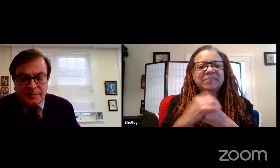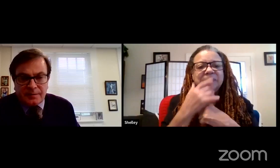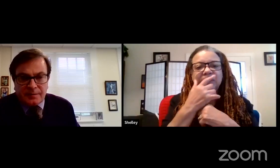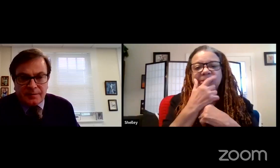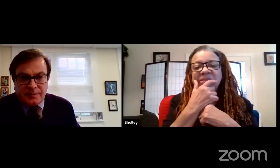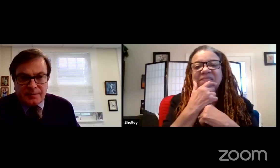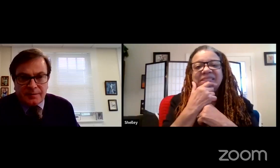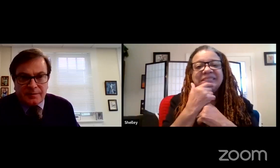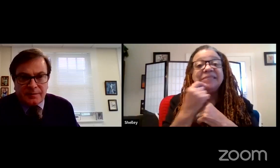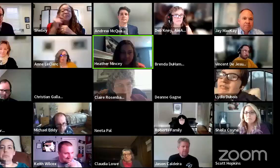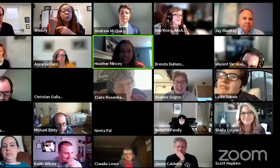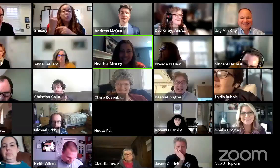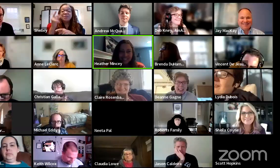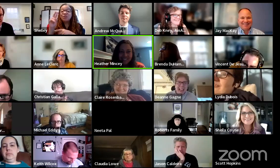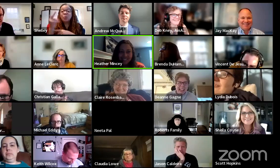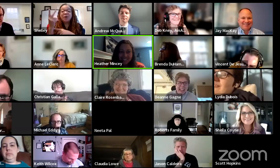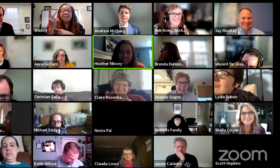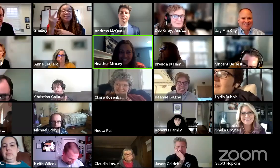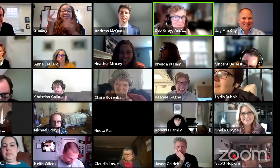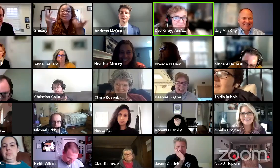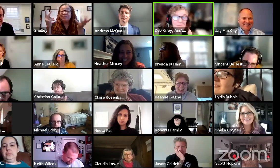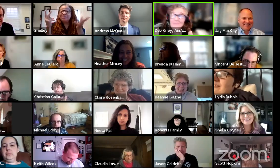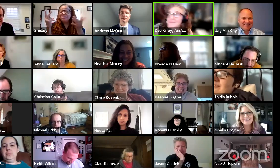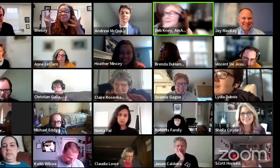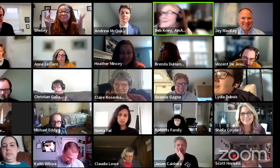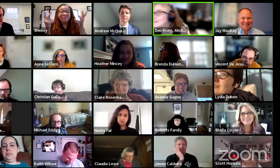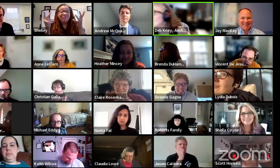Going once, going twice.